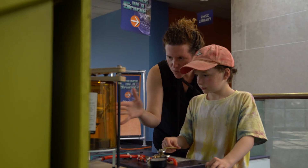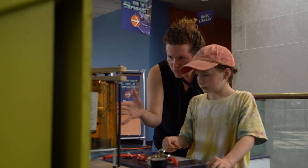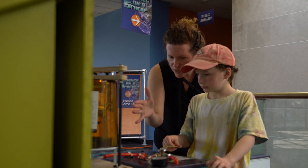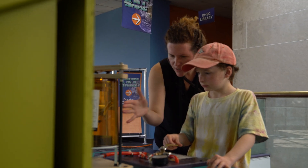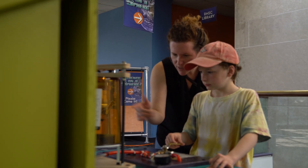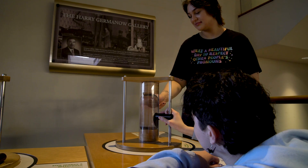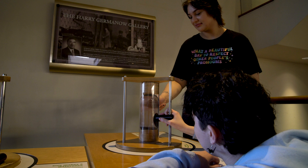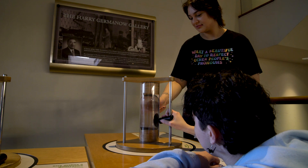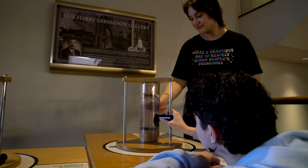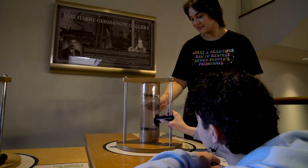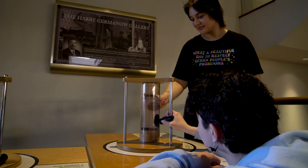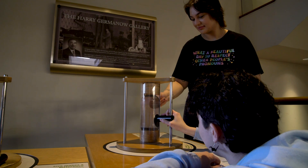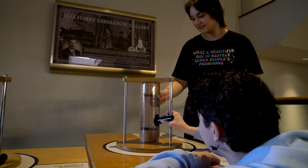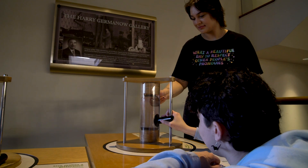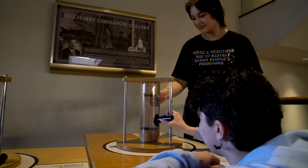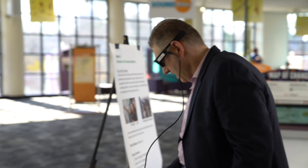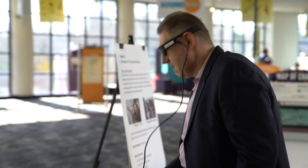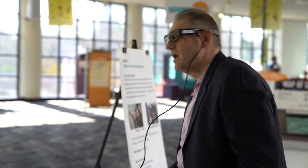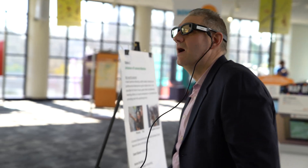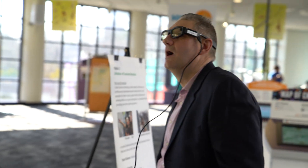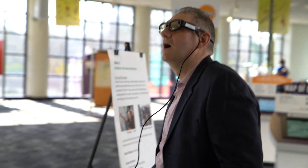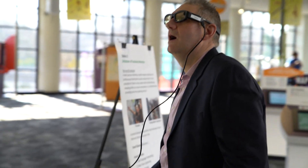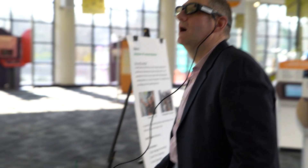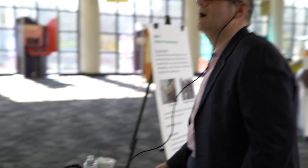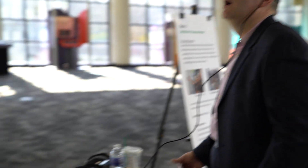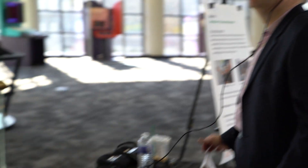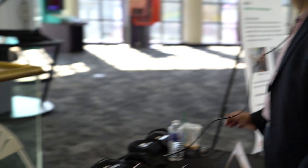Let's Let's go.